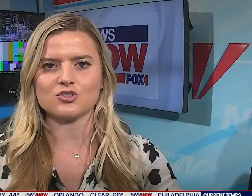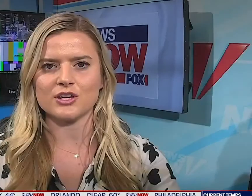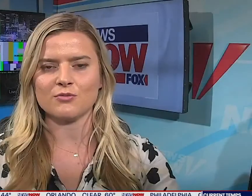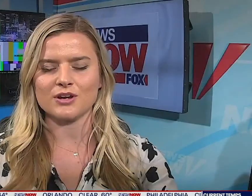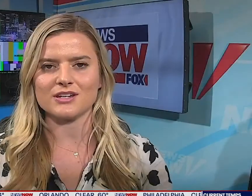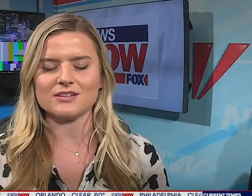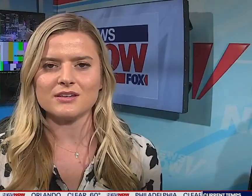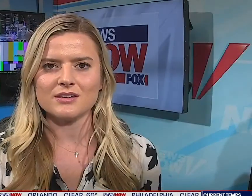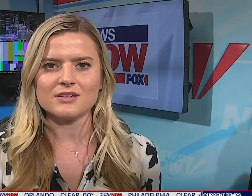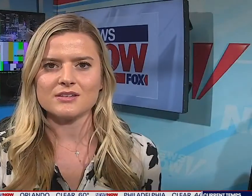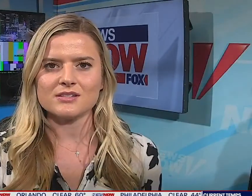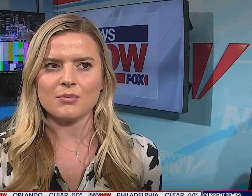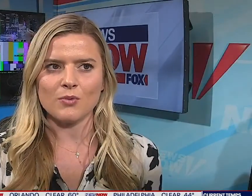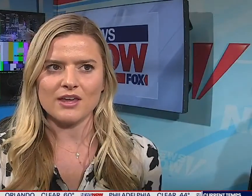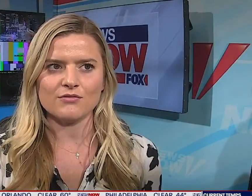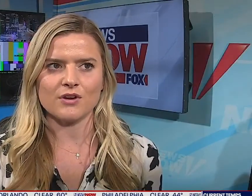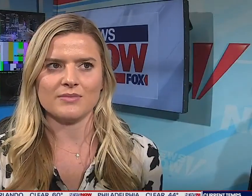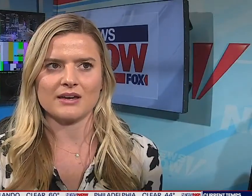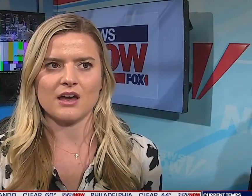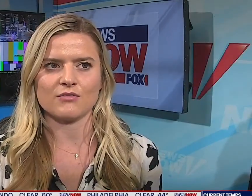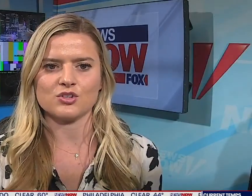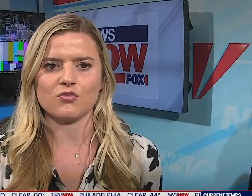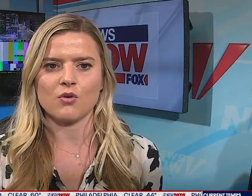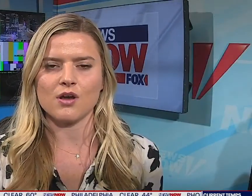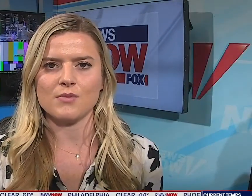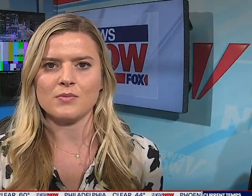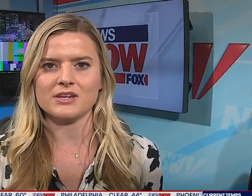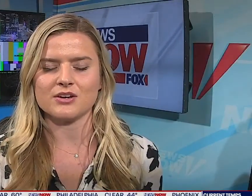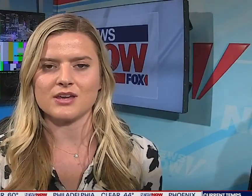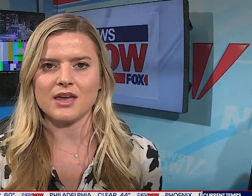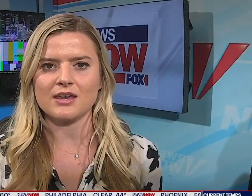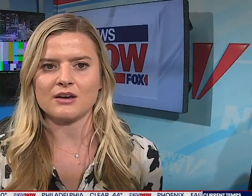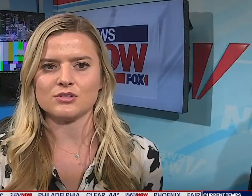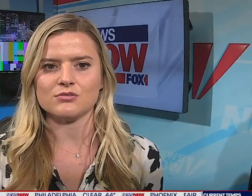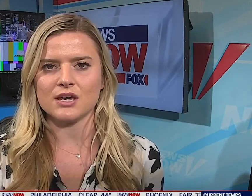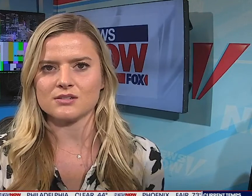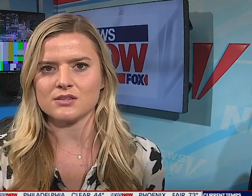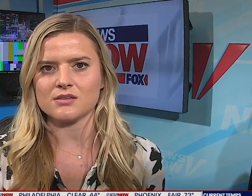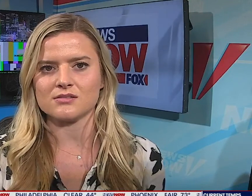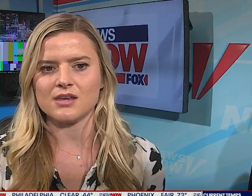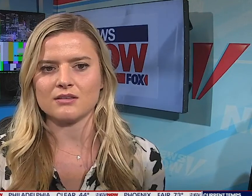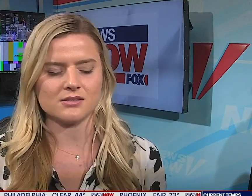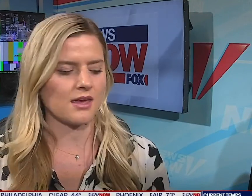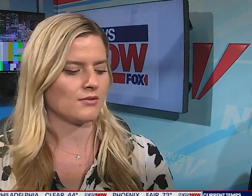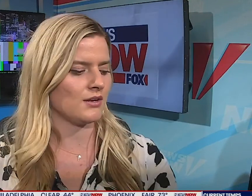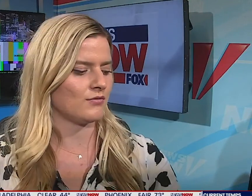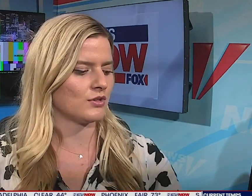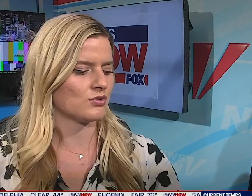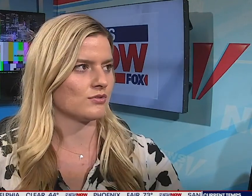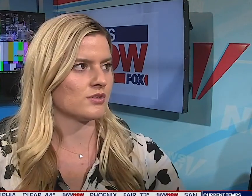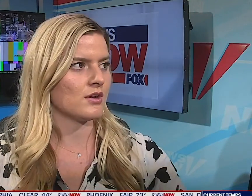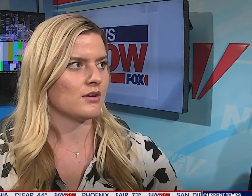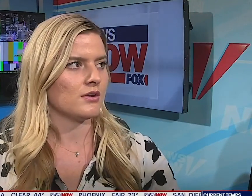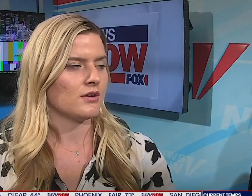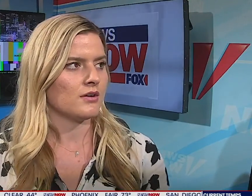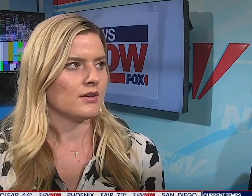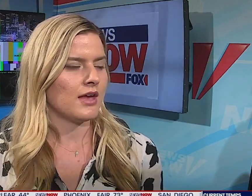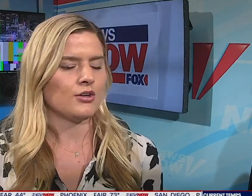across the country. We're going to step away from that coverage for a moment here to head out to Texas as Dallas County